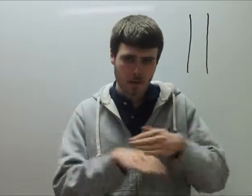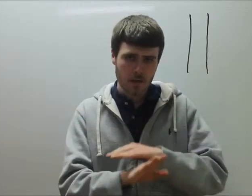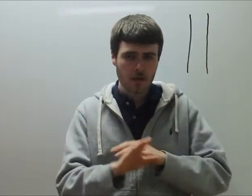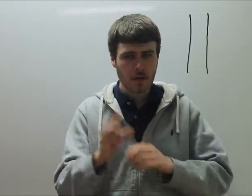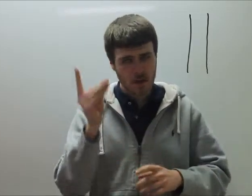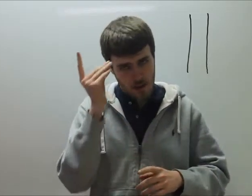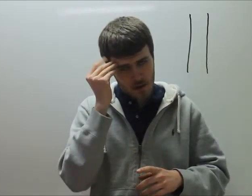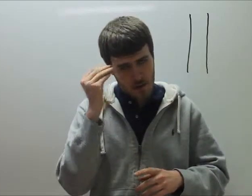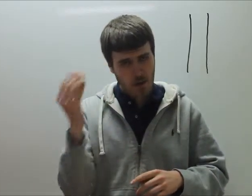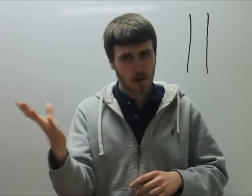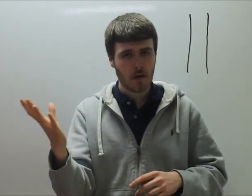patterns in data.